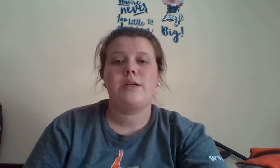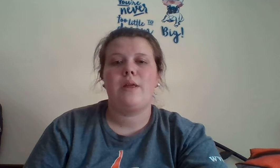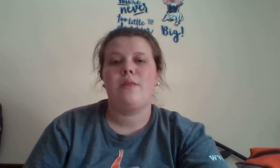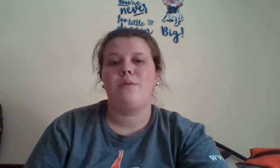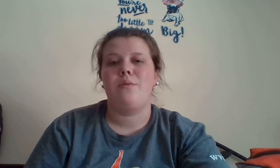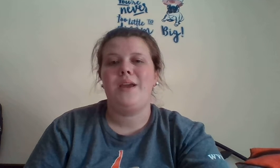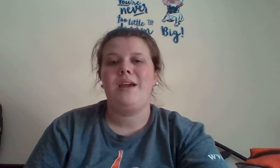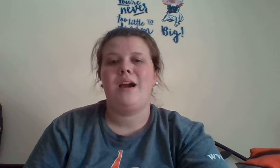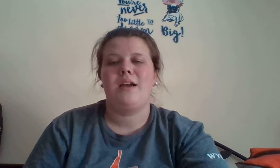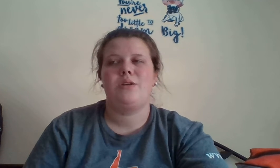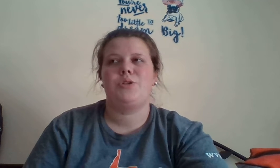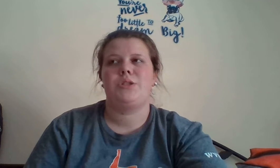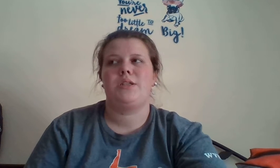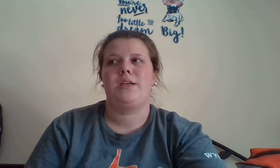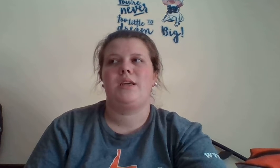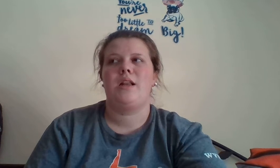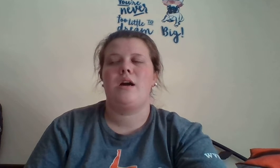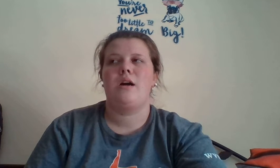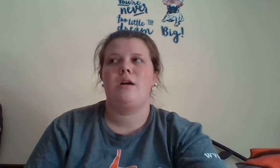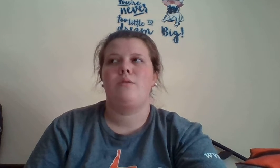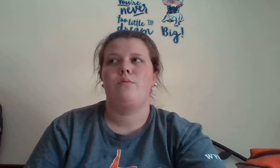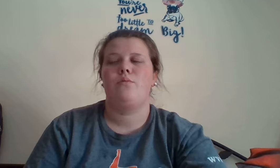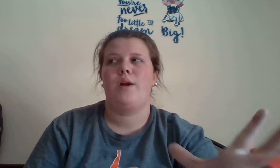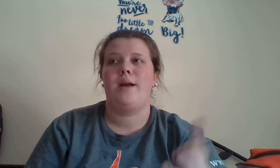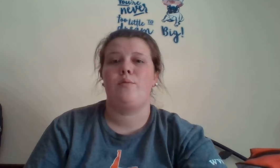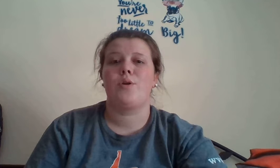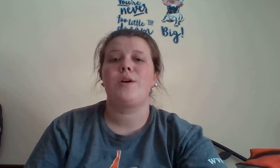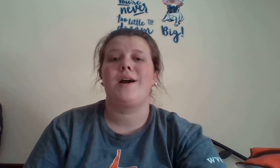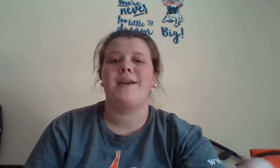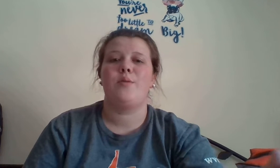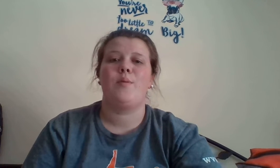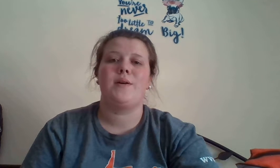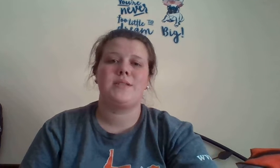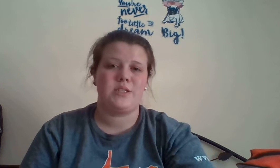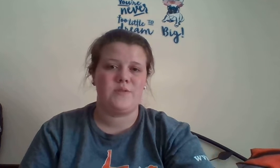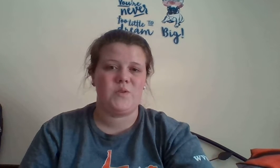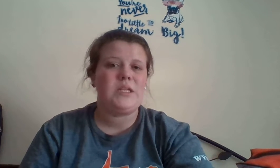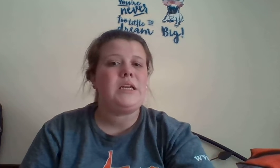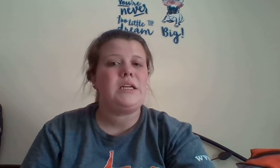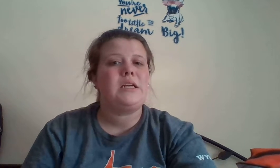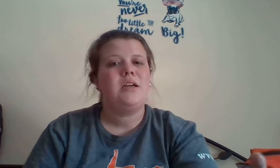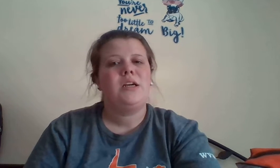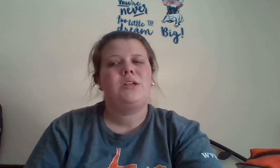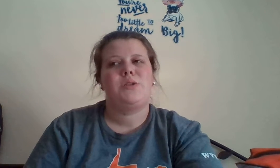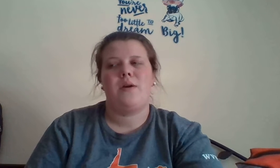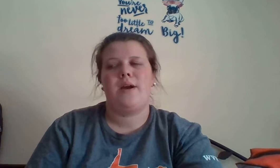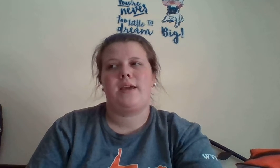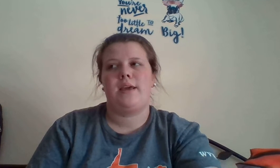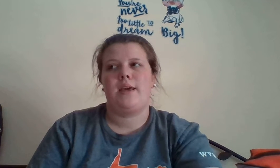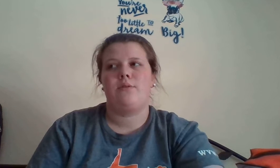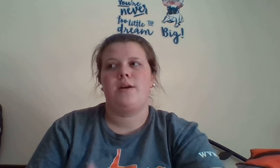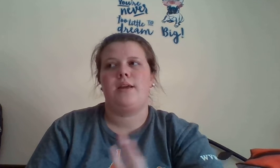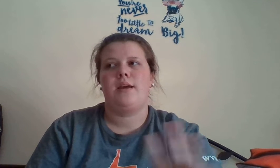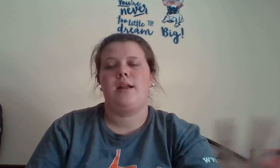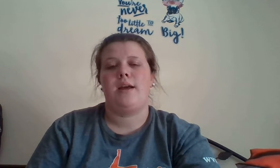During the week, I usually when I work, I get up about 6:15, so that way I can get ready and I